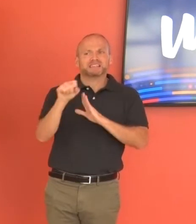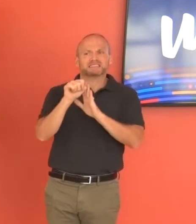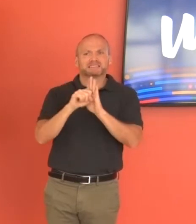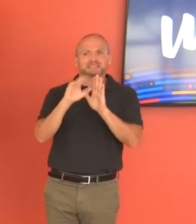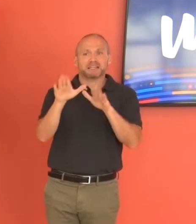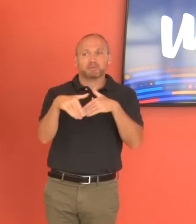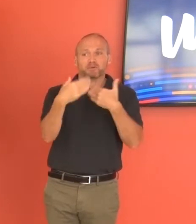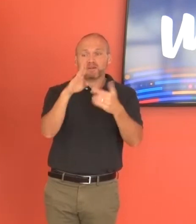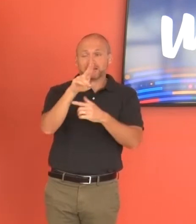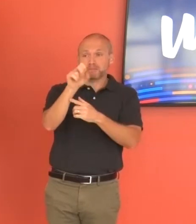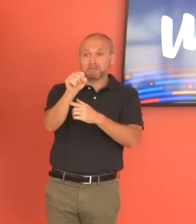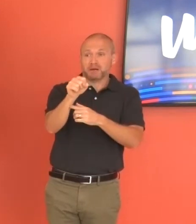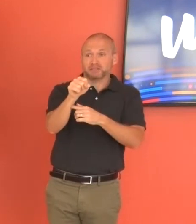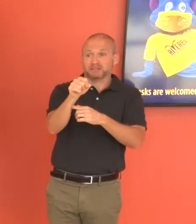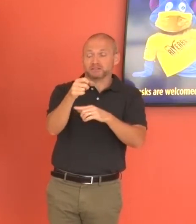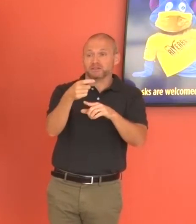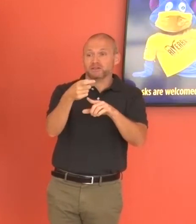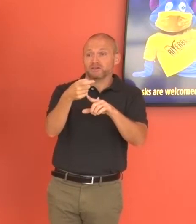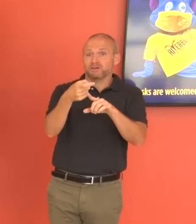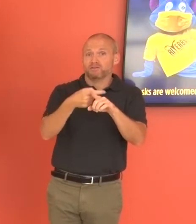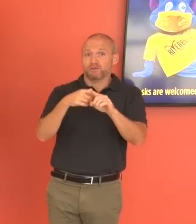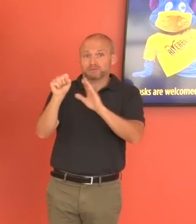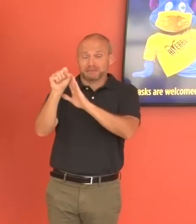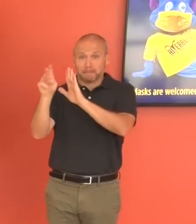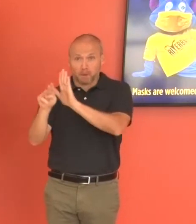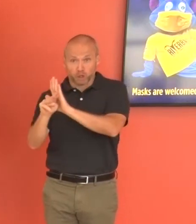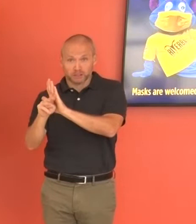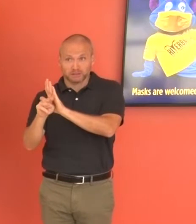service from San Marcos from their campus